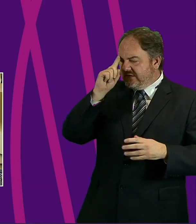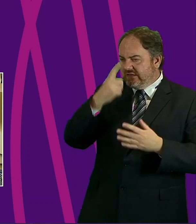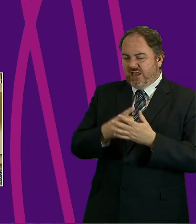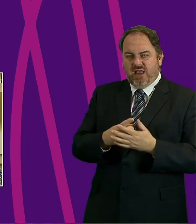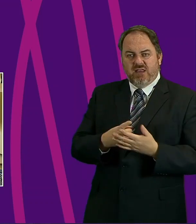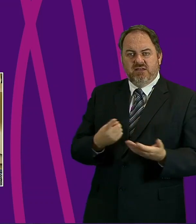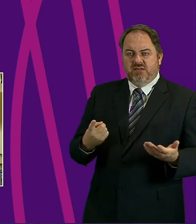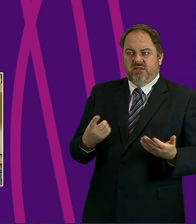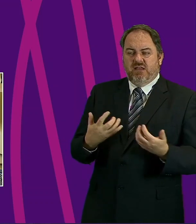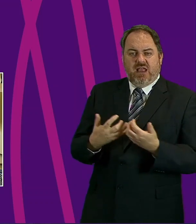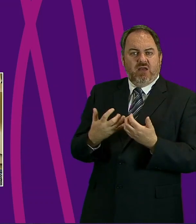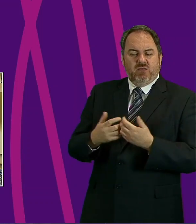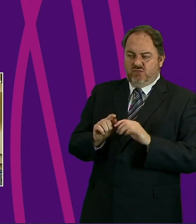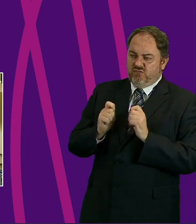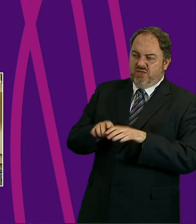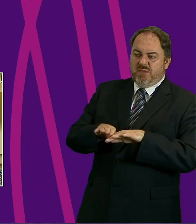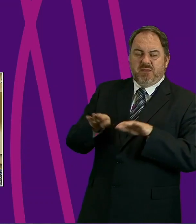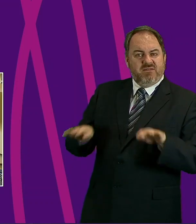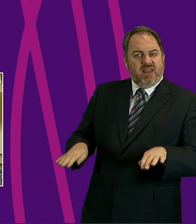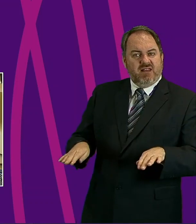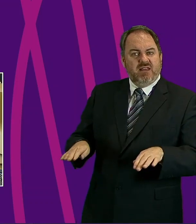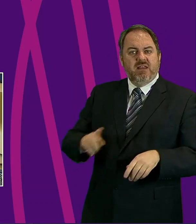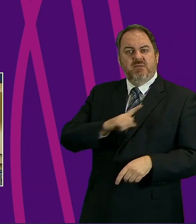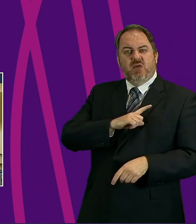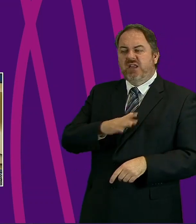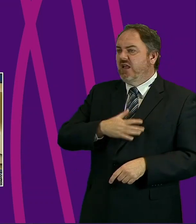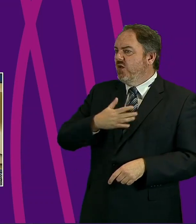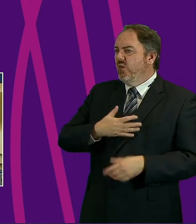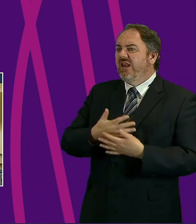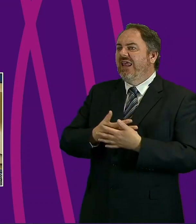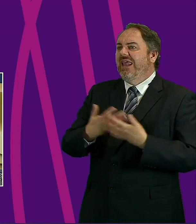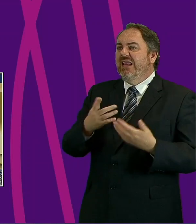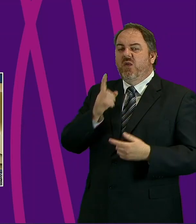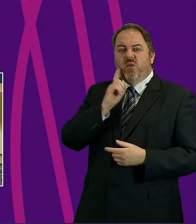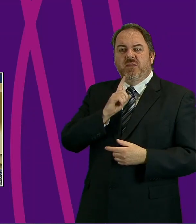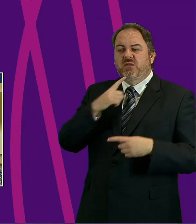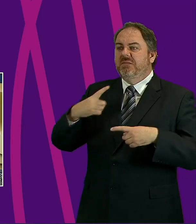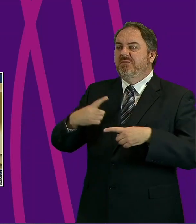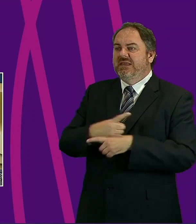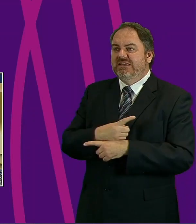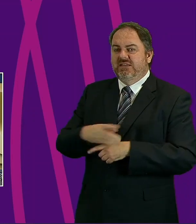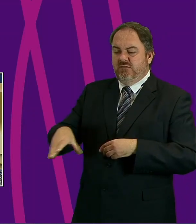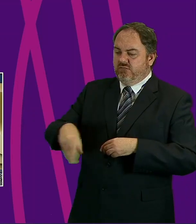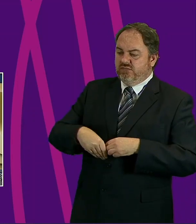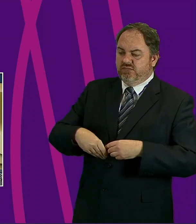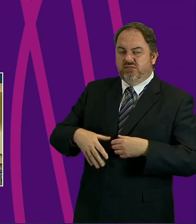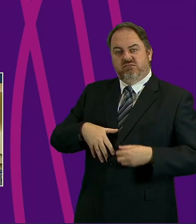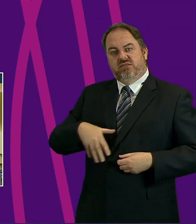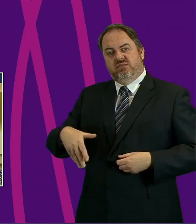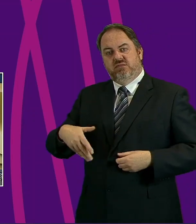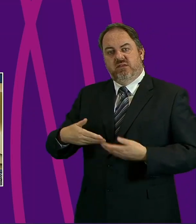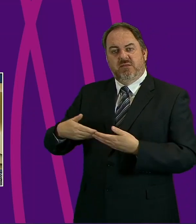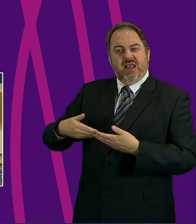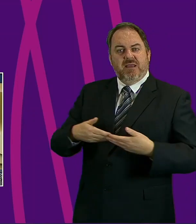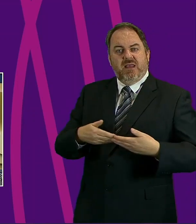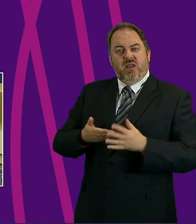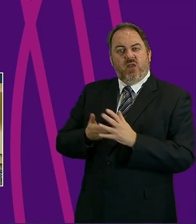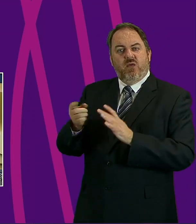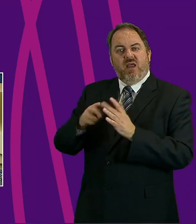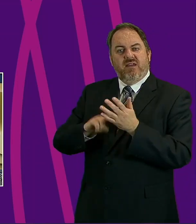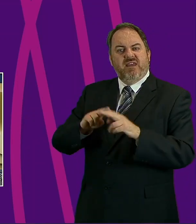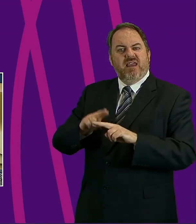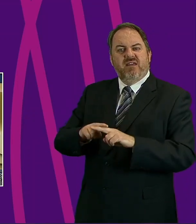woman who is undergoing IVF to have their chances of conceiving a child taken away from them because of this crisis alone. And